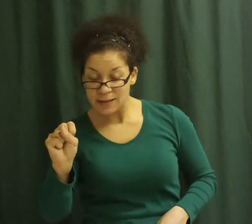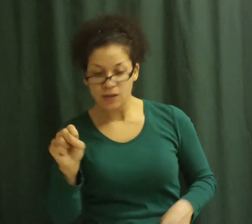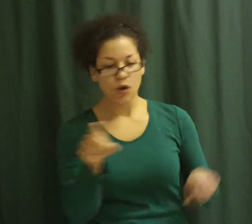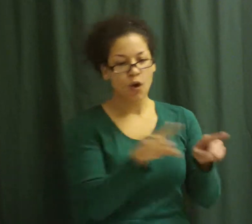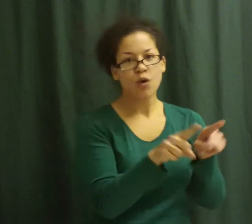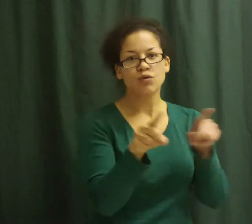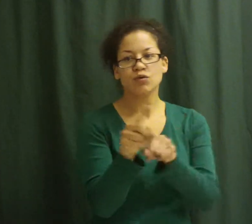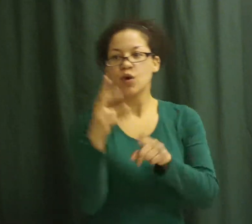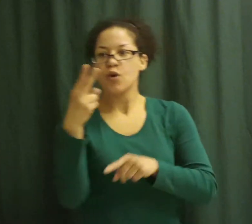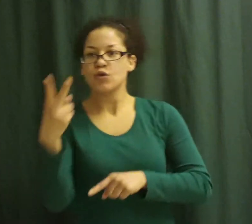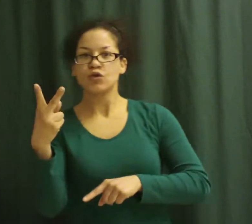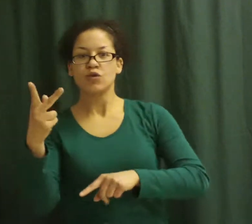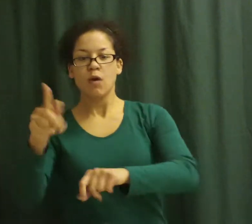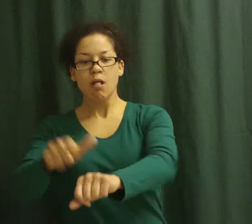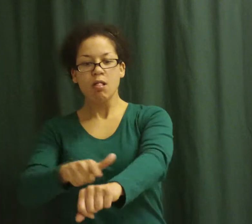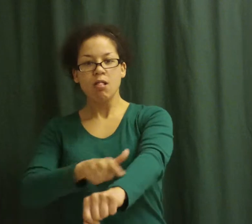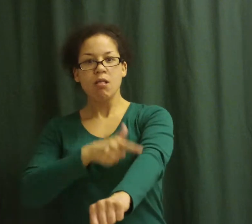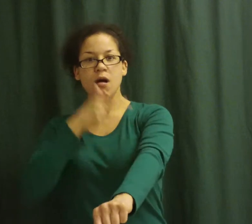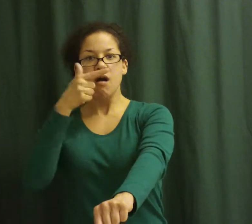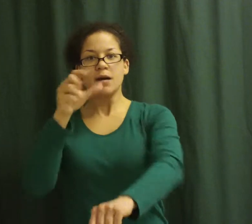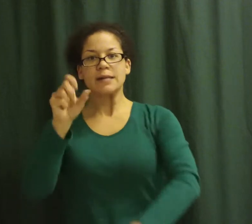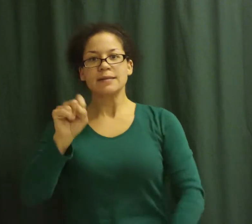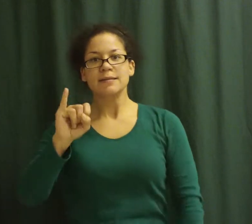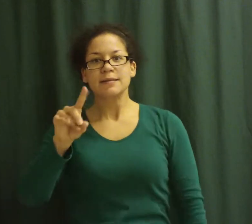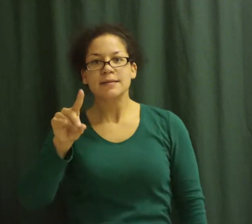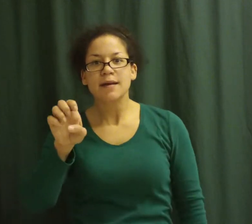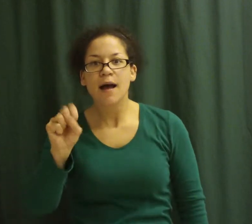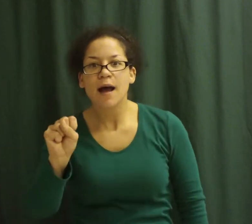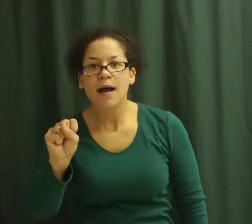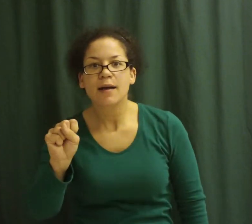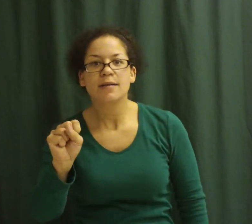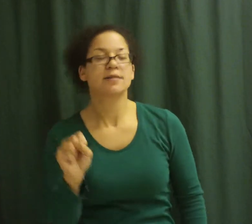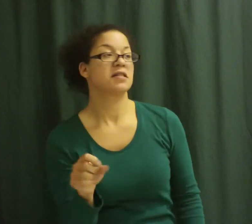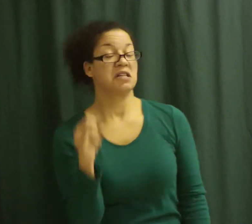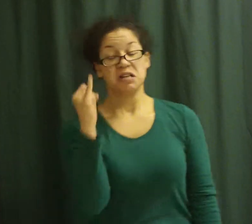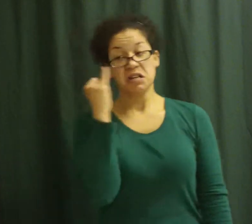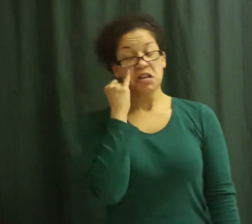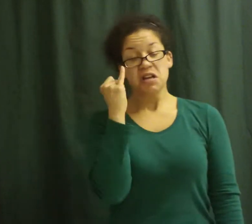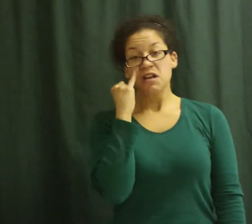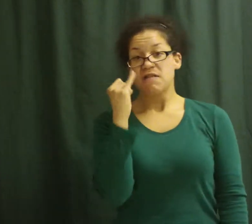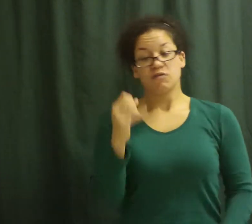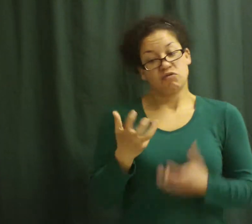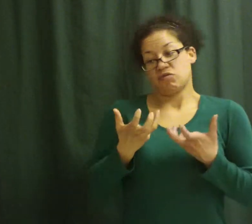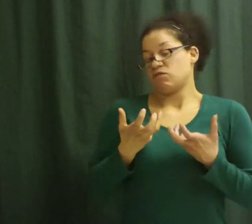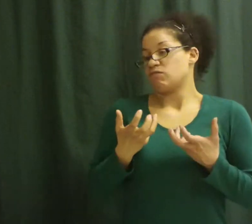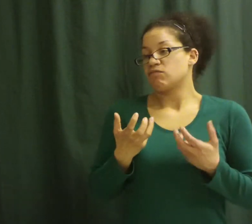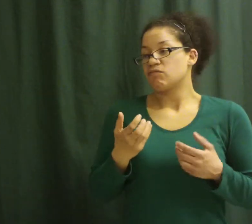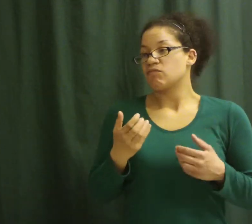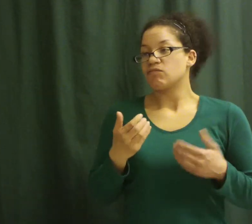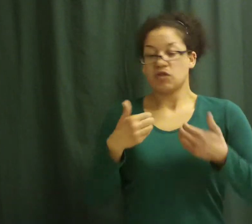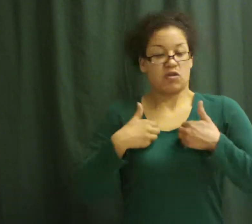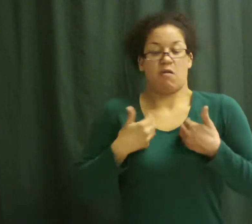then you are stupid and ugly and bad.